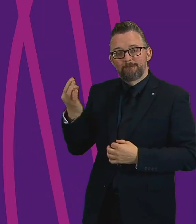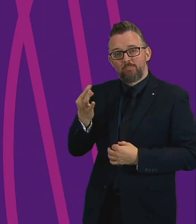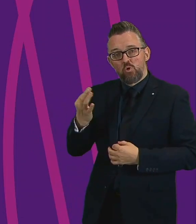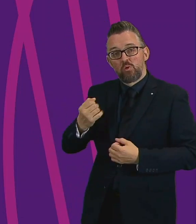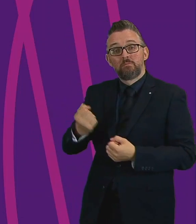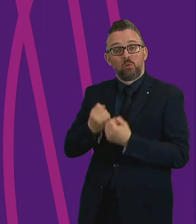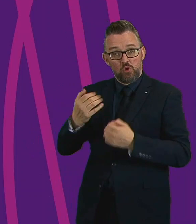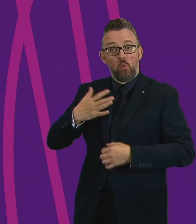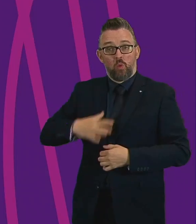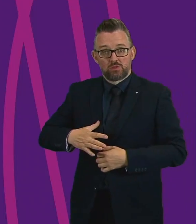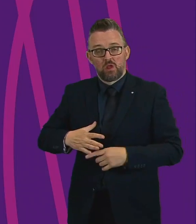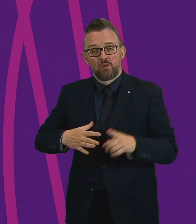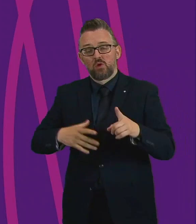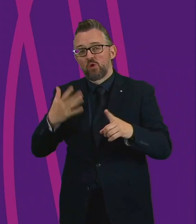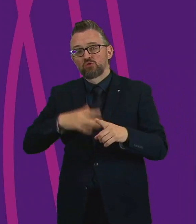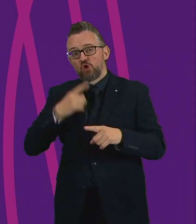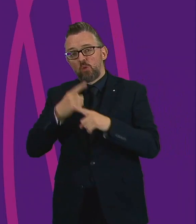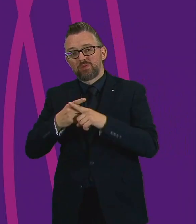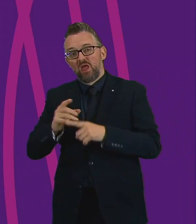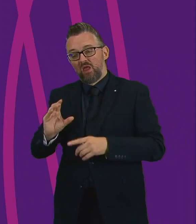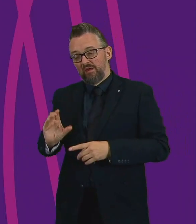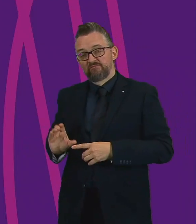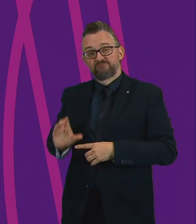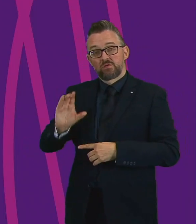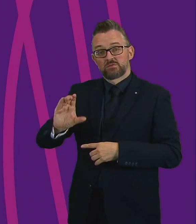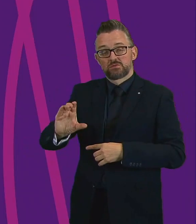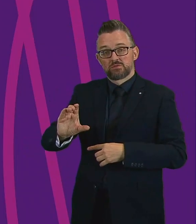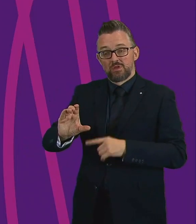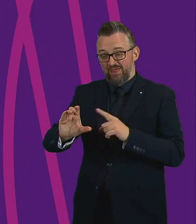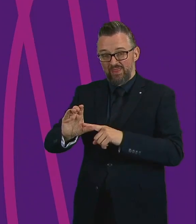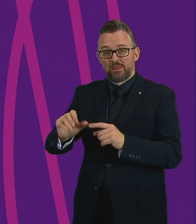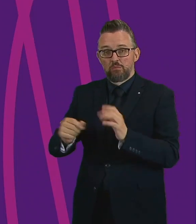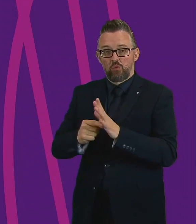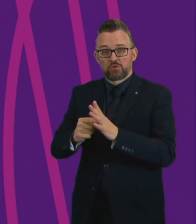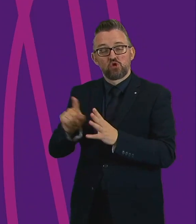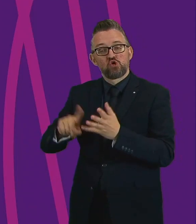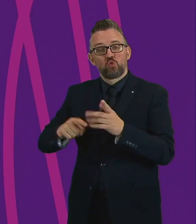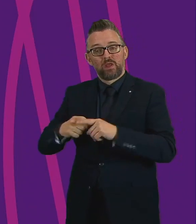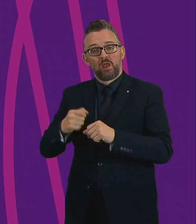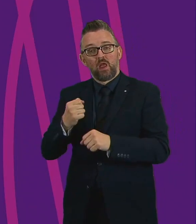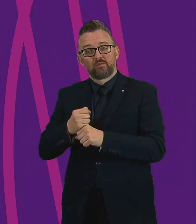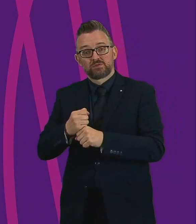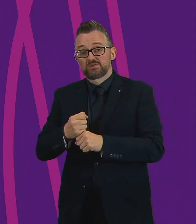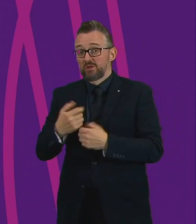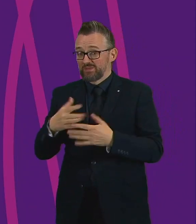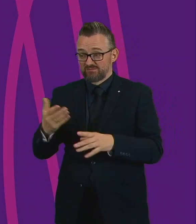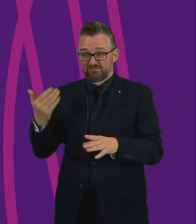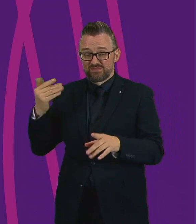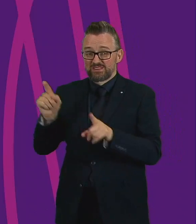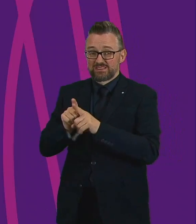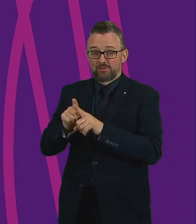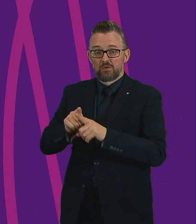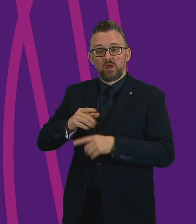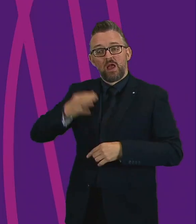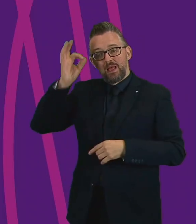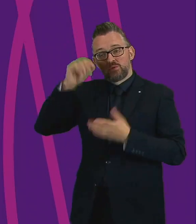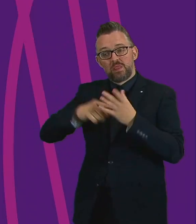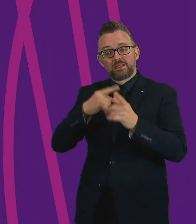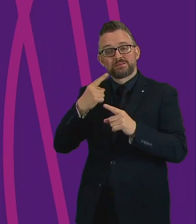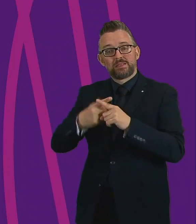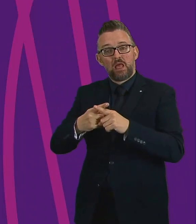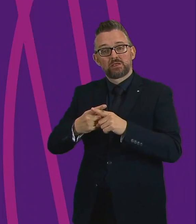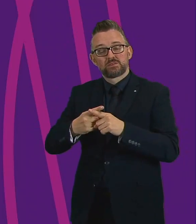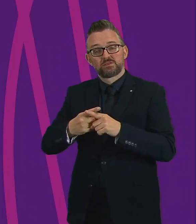must also insist on devolution of the funds that go with them. The UK Government has form on this. When council tax benefit was devolved,